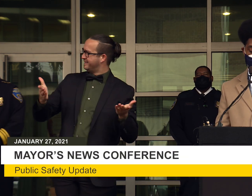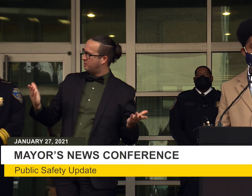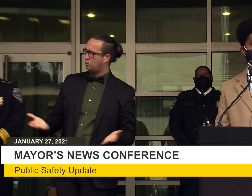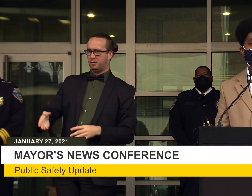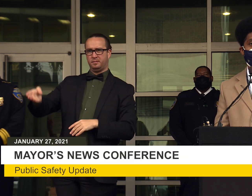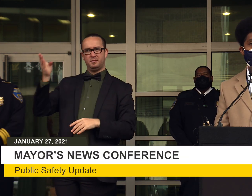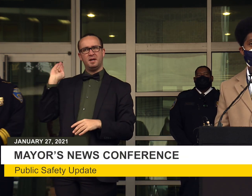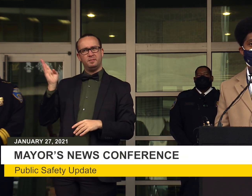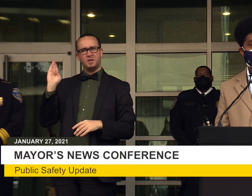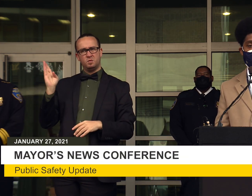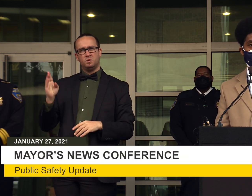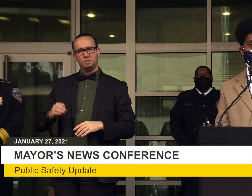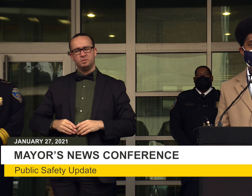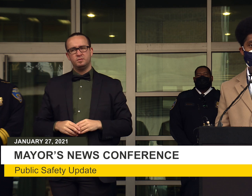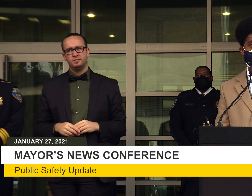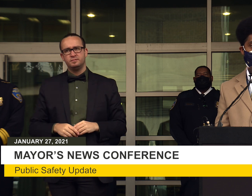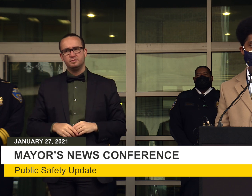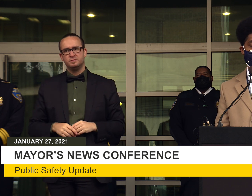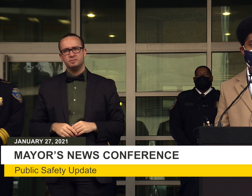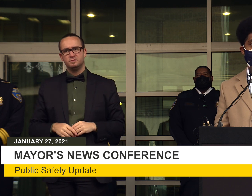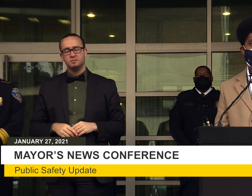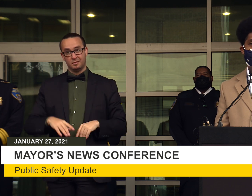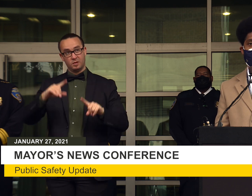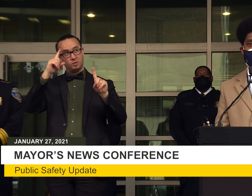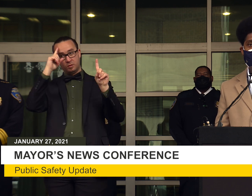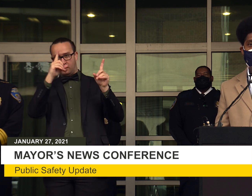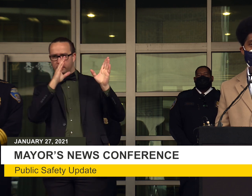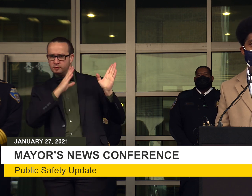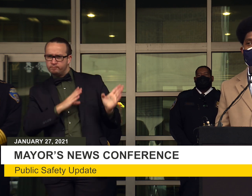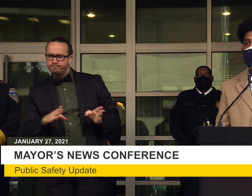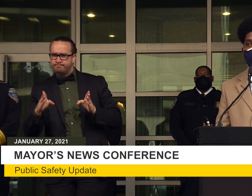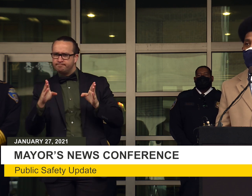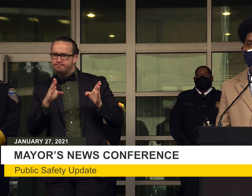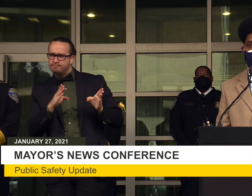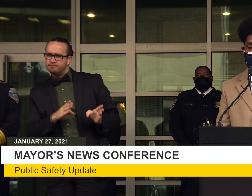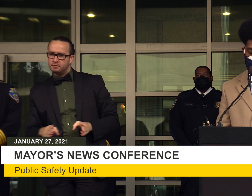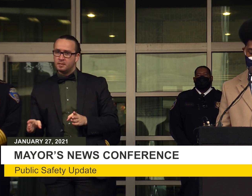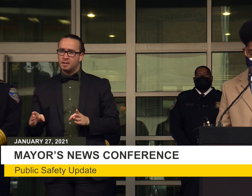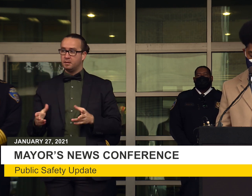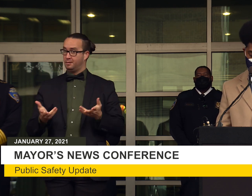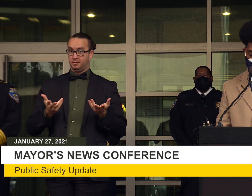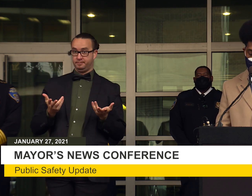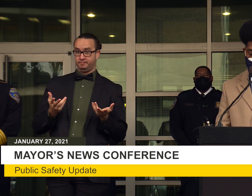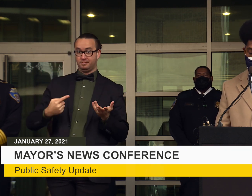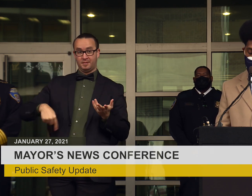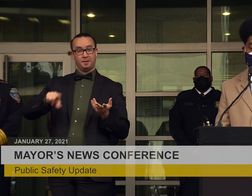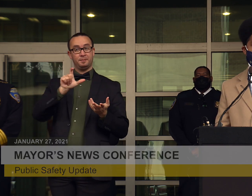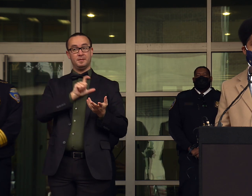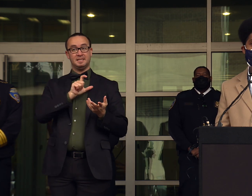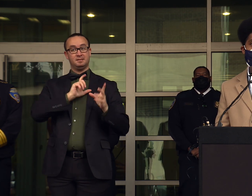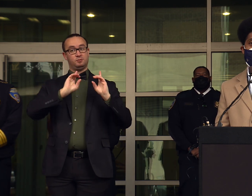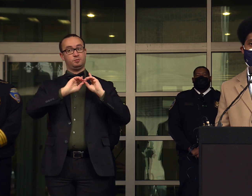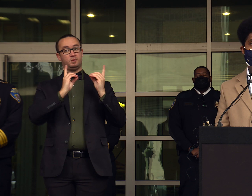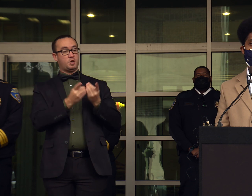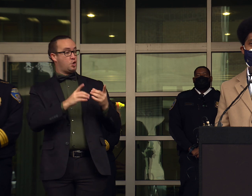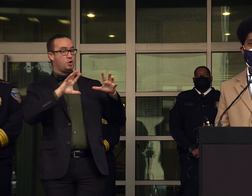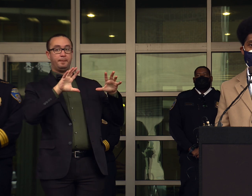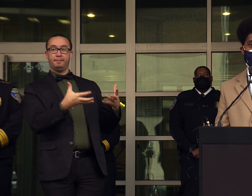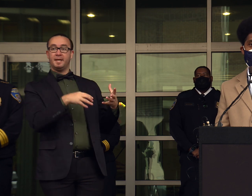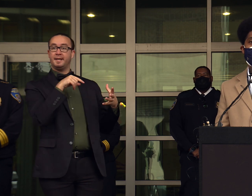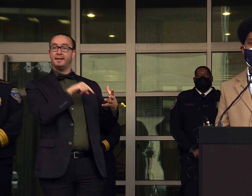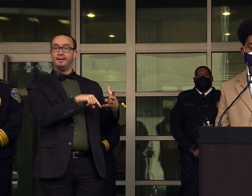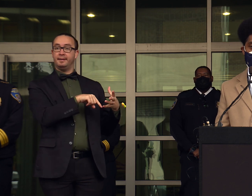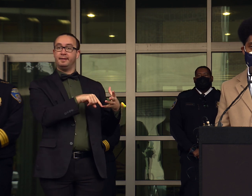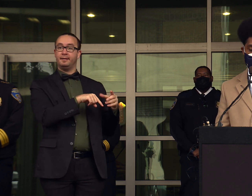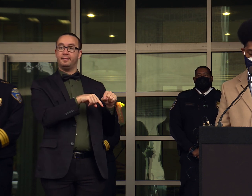today reflects a simple but true reality, is that the police department can't be everywhere at once. When everywhere is a